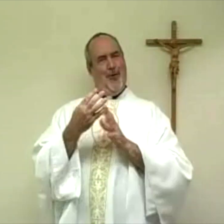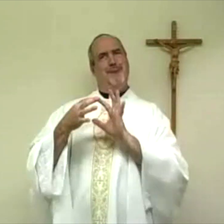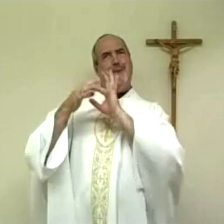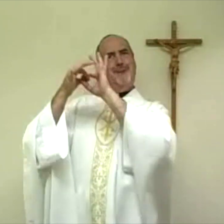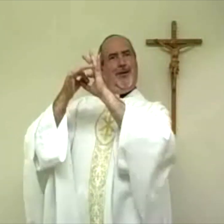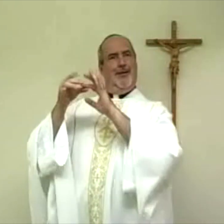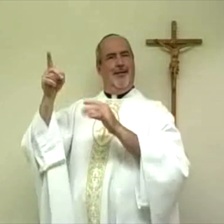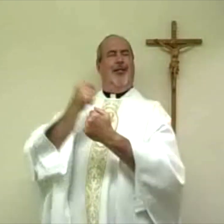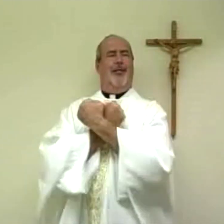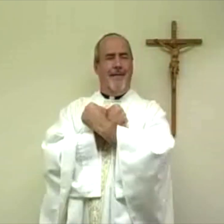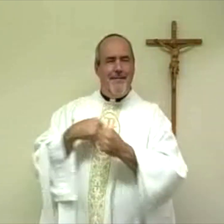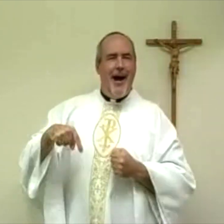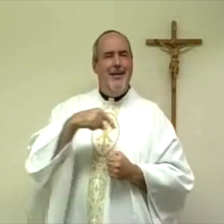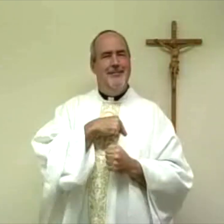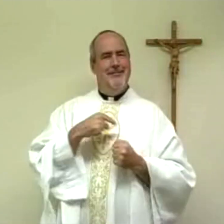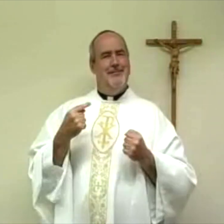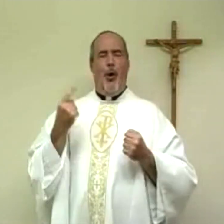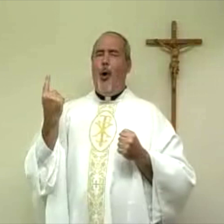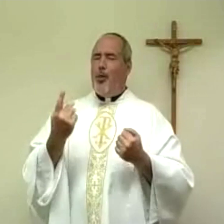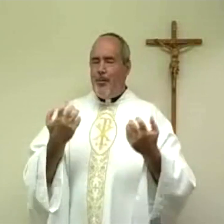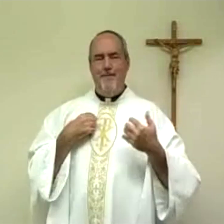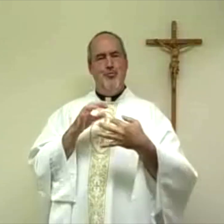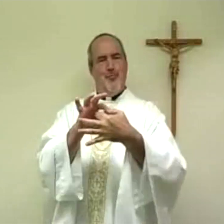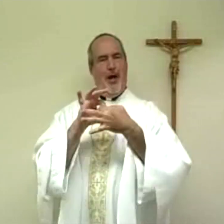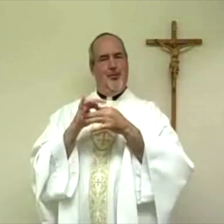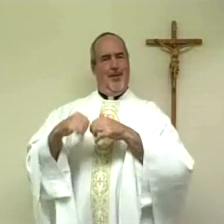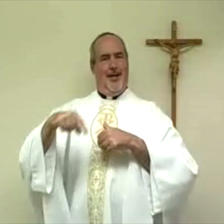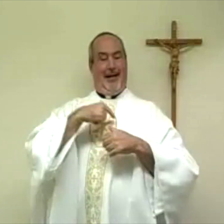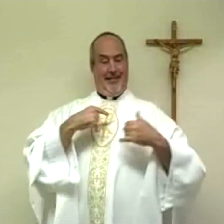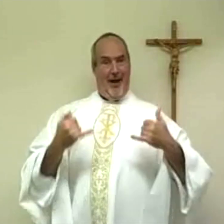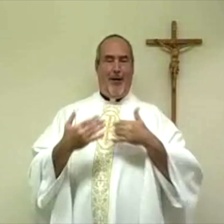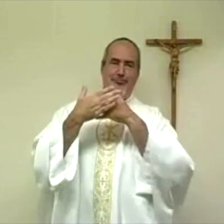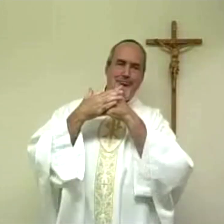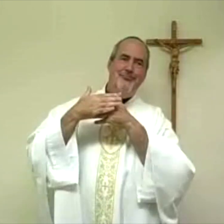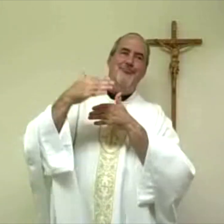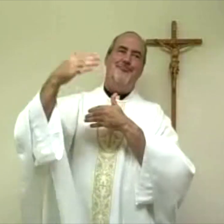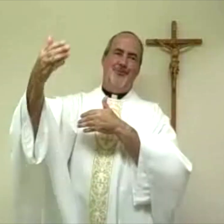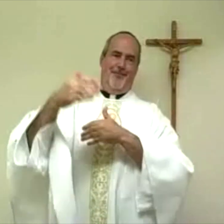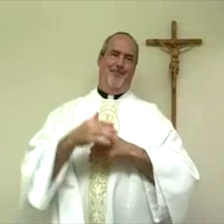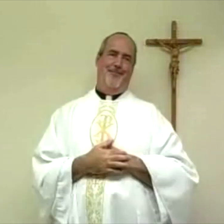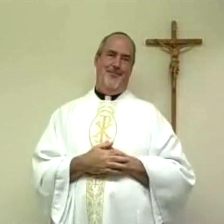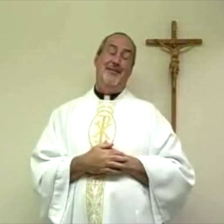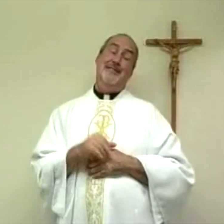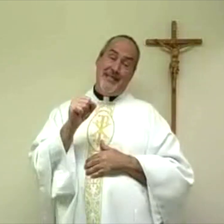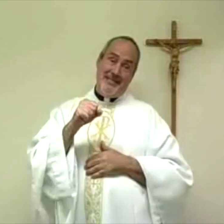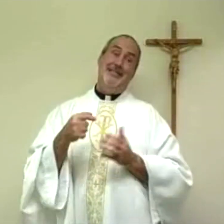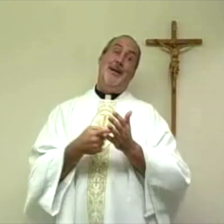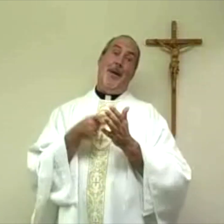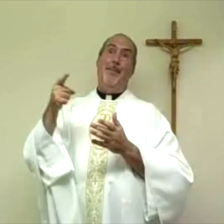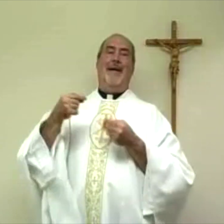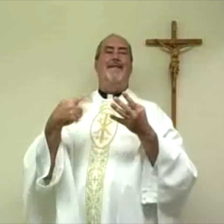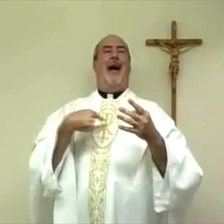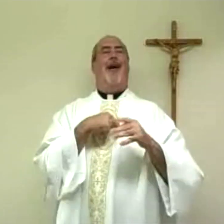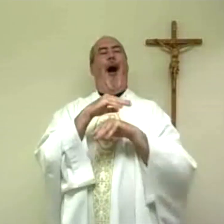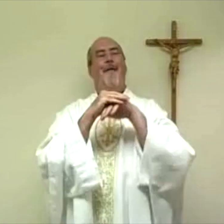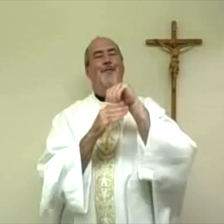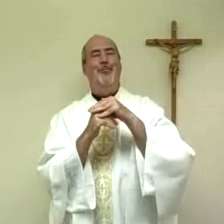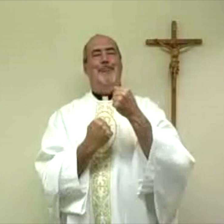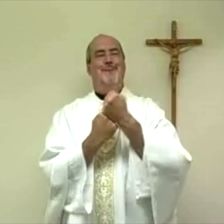us. He wants us to grow in His love. He loves us and wants us to have that relationship with Him forever.